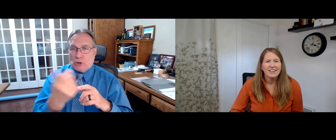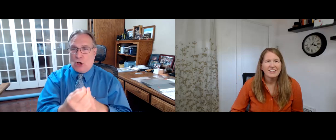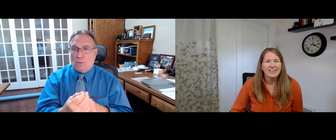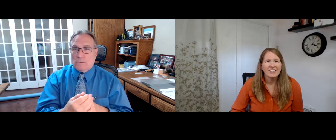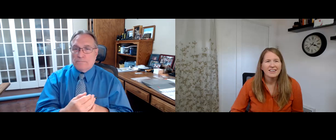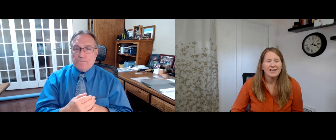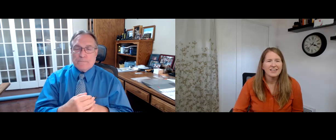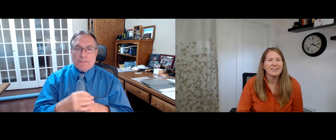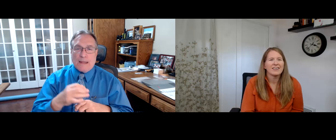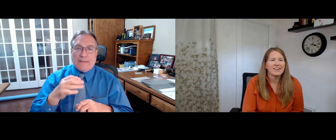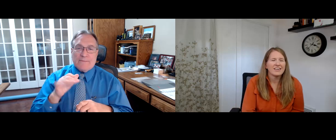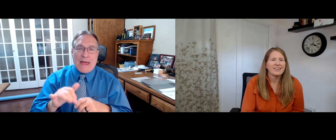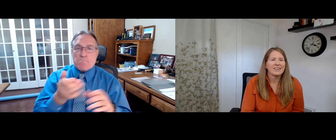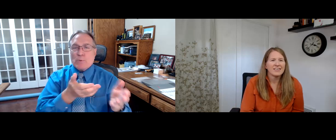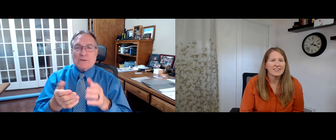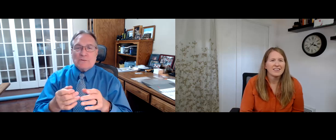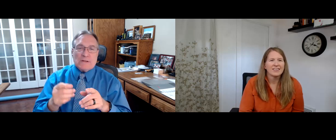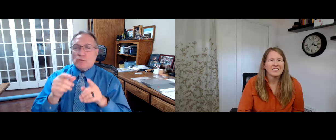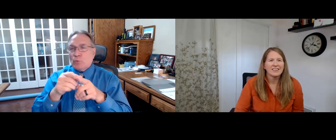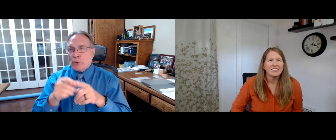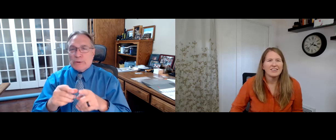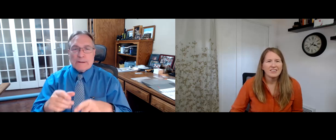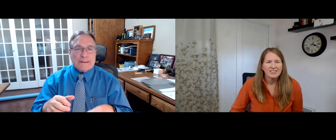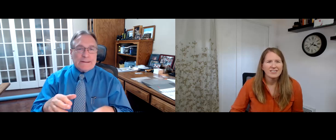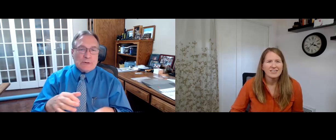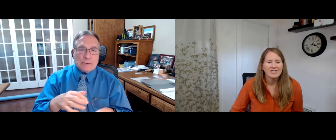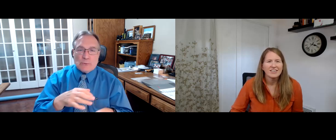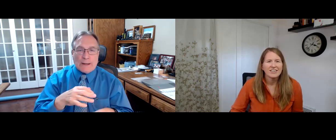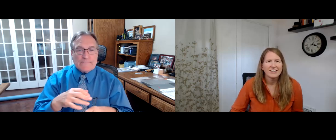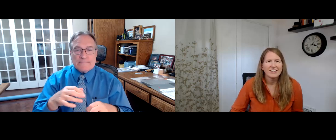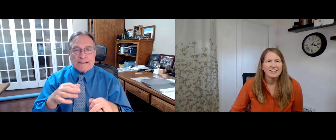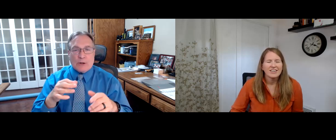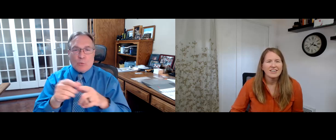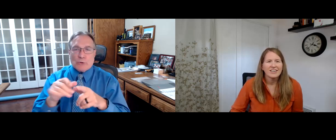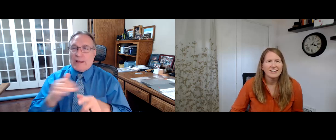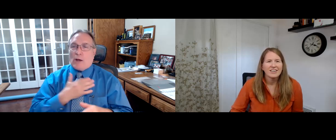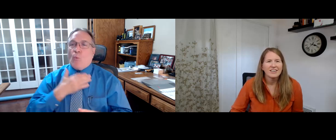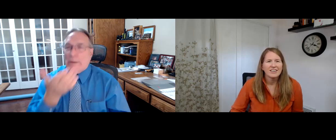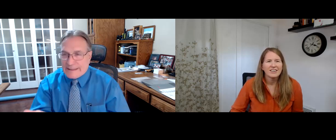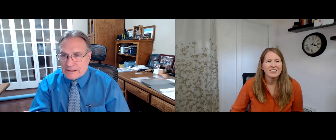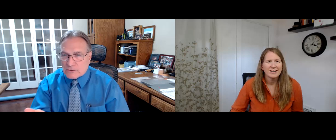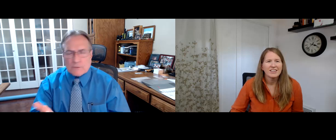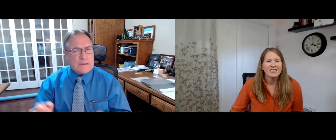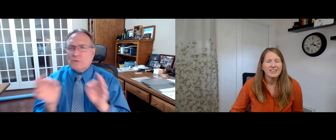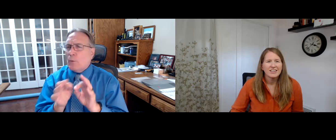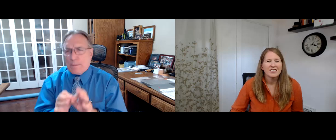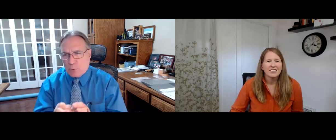go. And that brings this word to, words like willingness. It's so